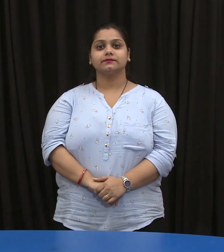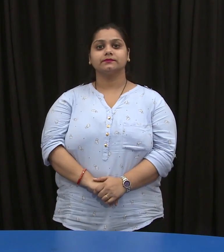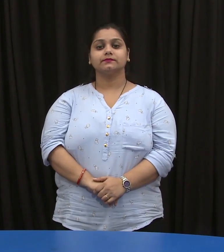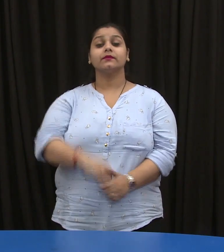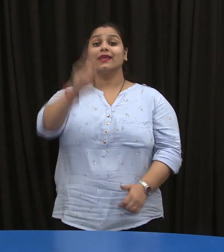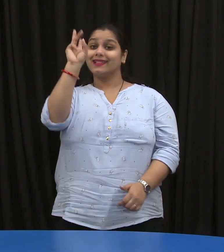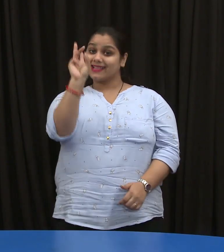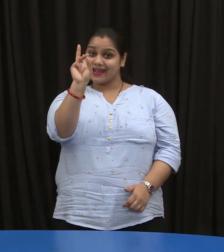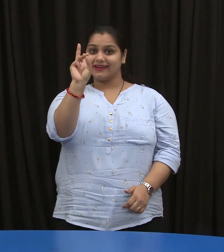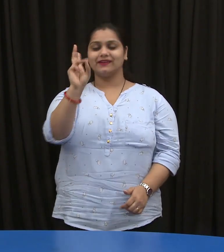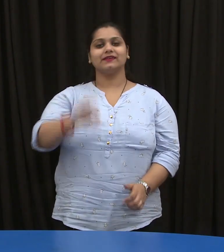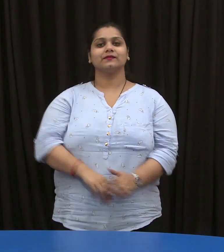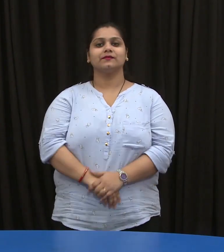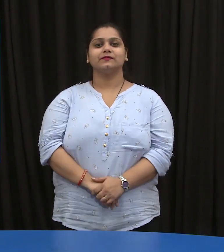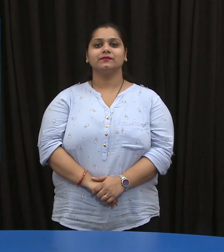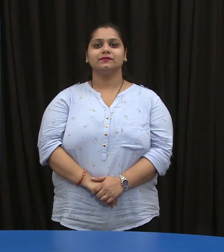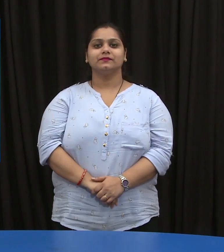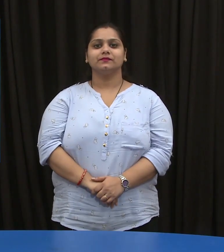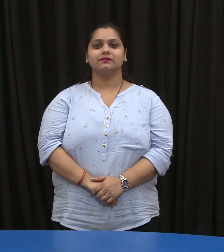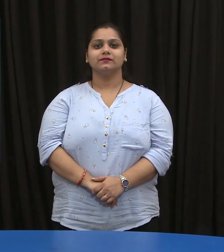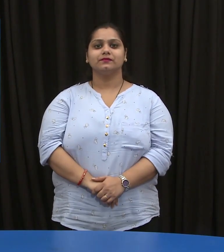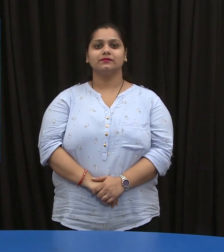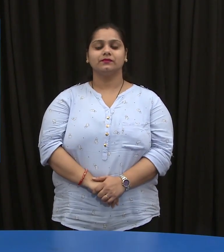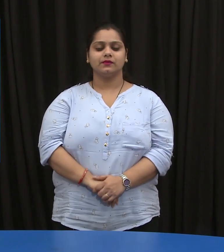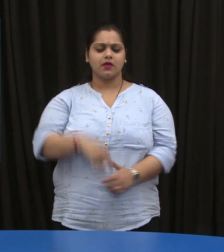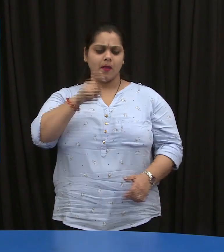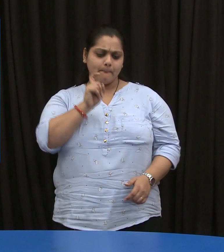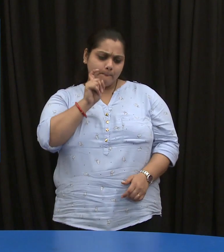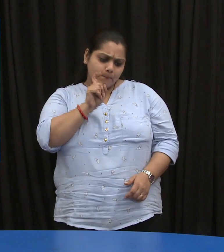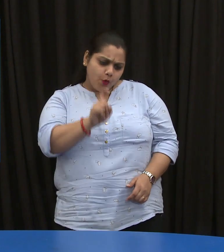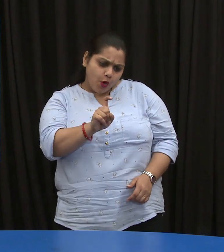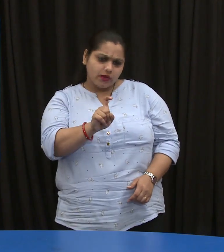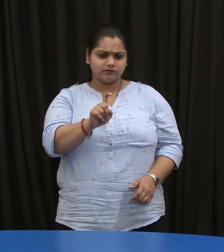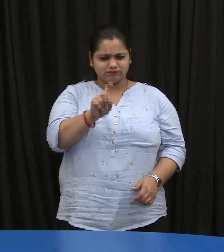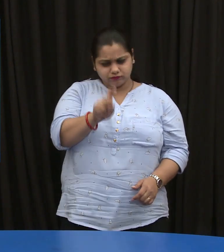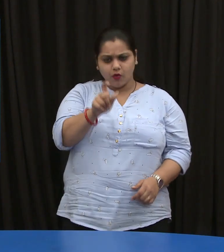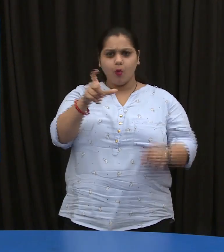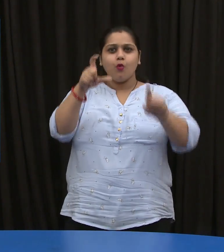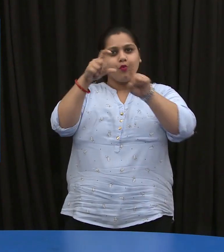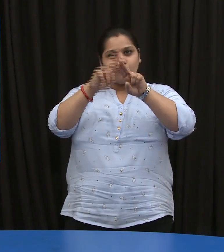Third point is point to the desired folder, for example,